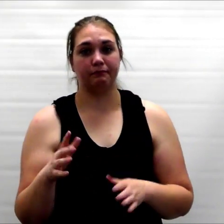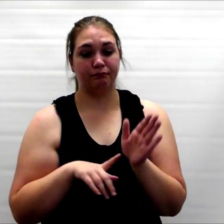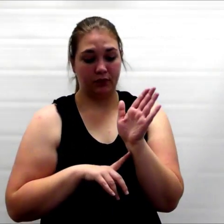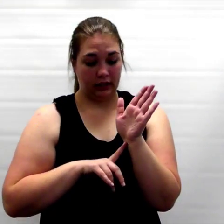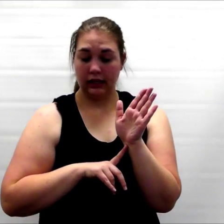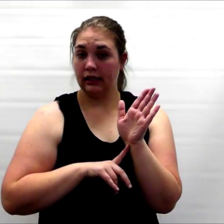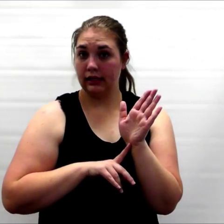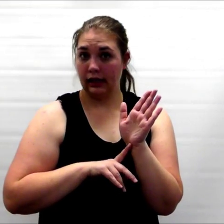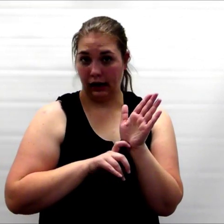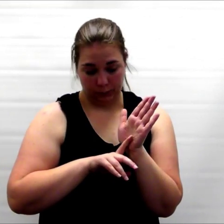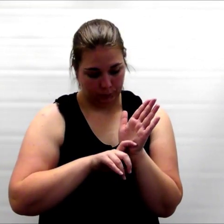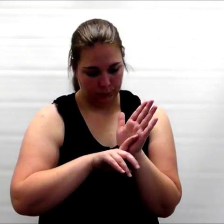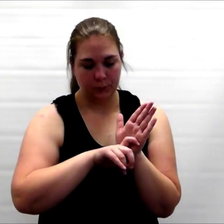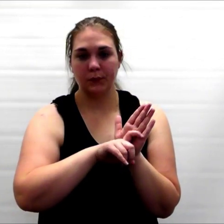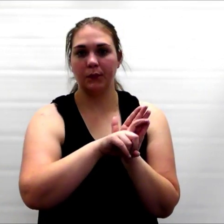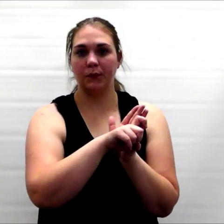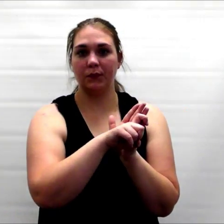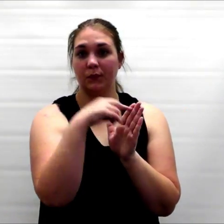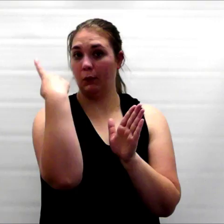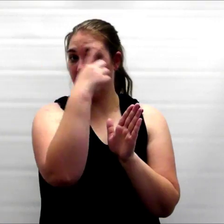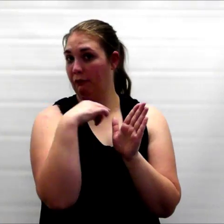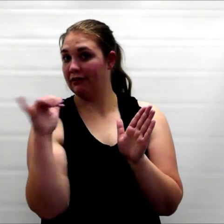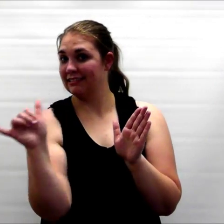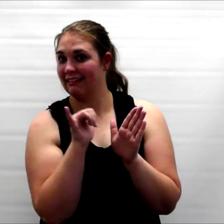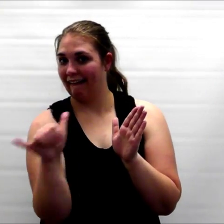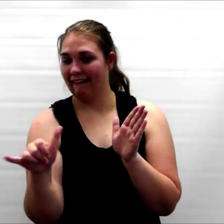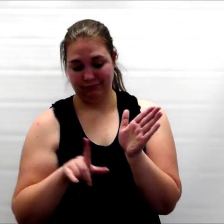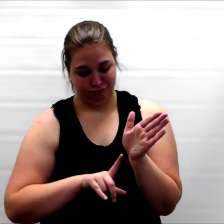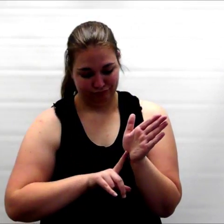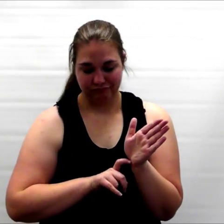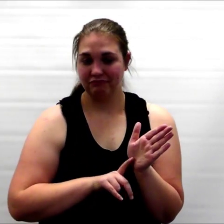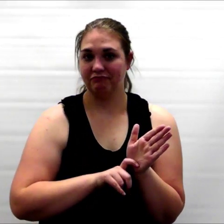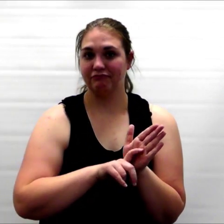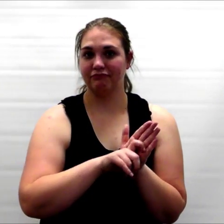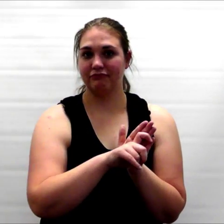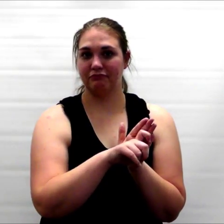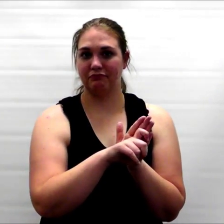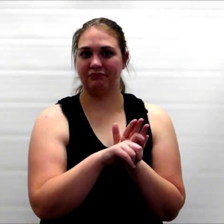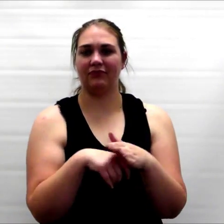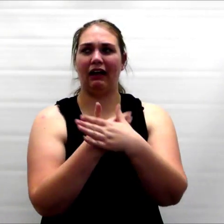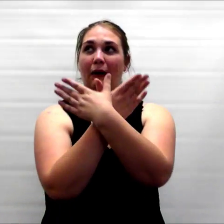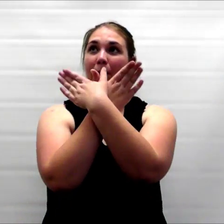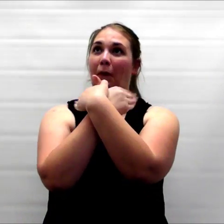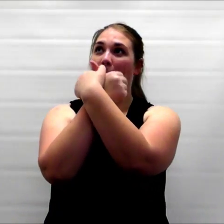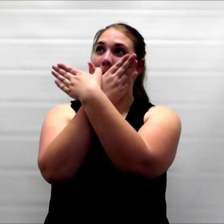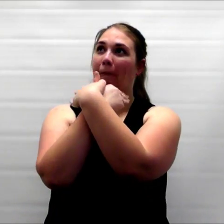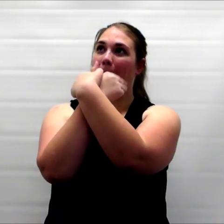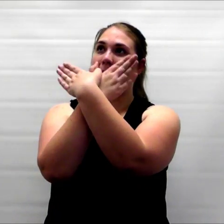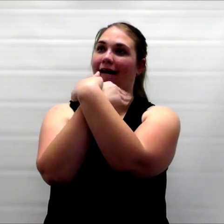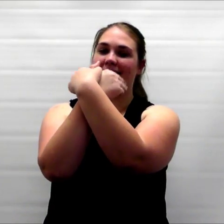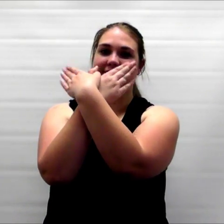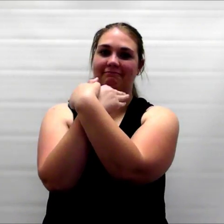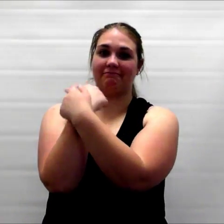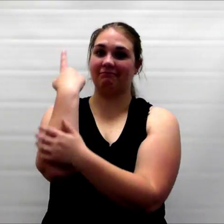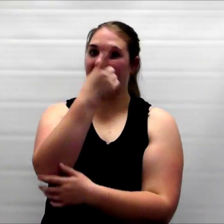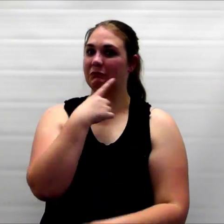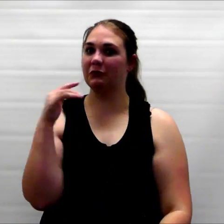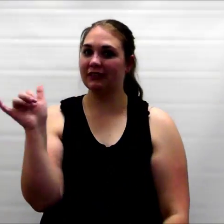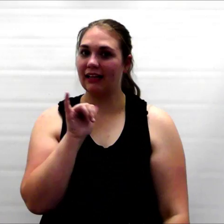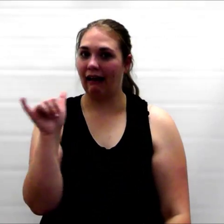The sign caterpillar, it looks like a caterpillar crawling. The sign butterfly looks like